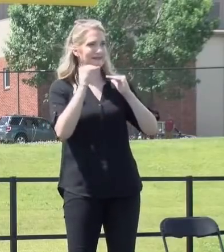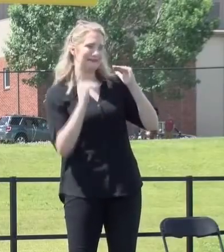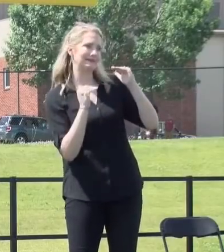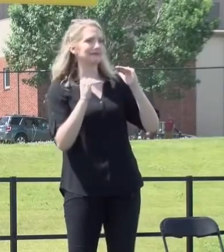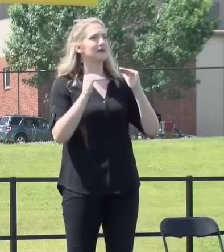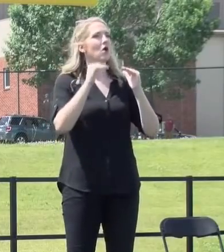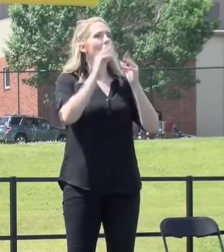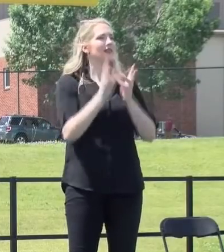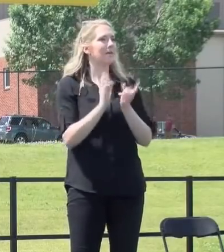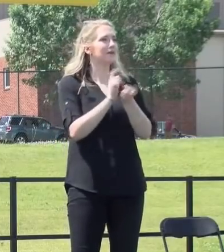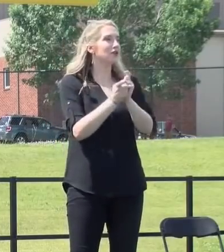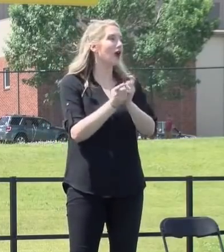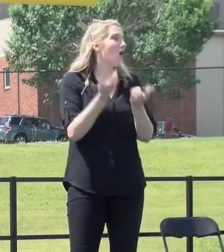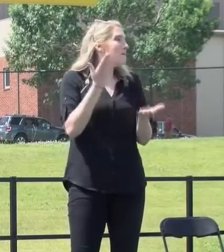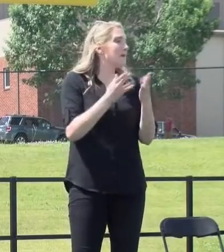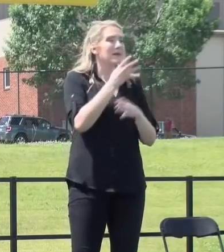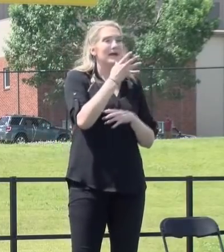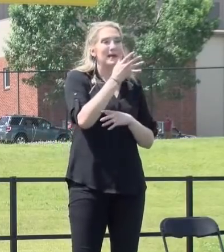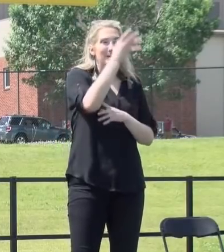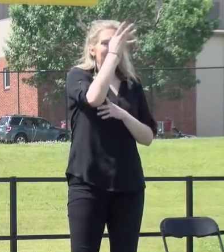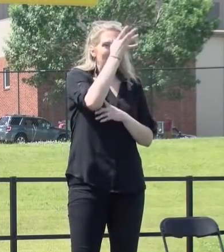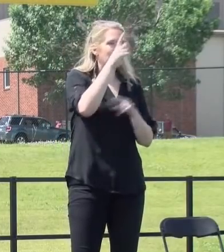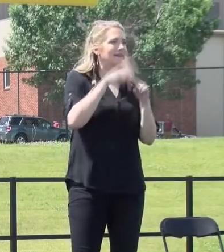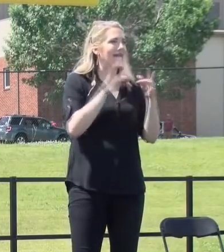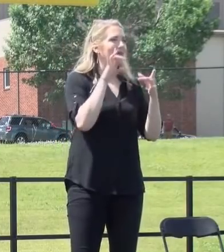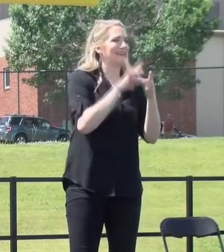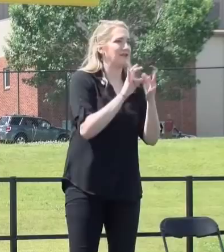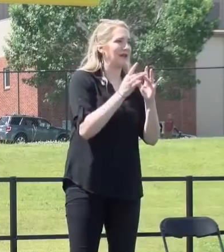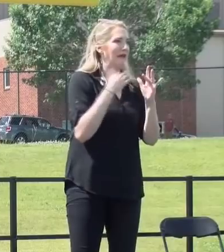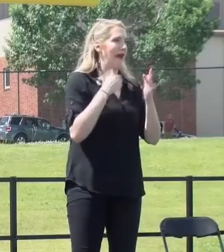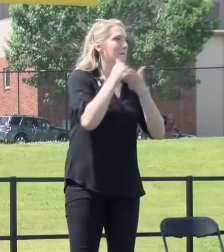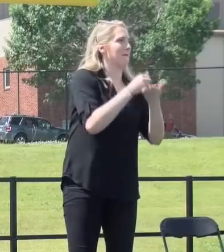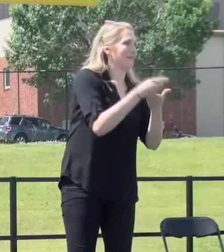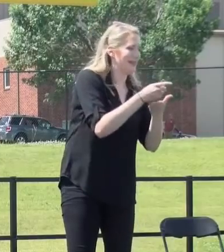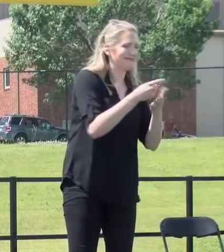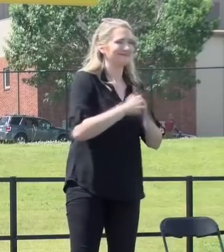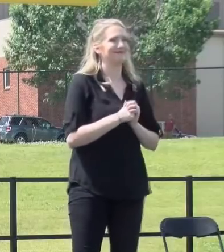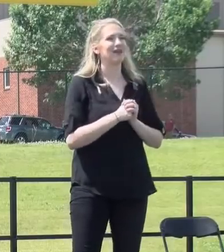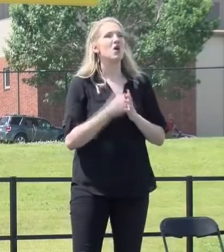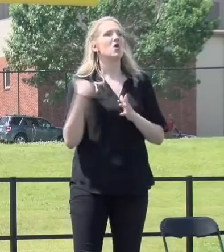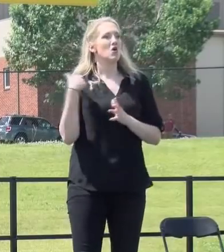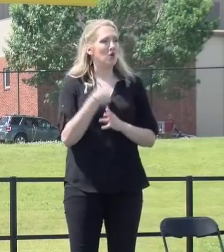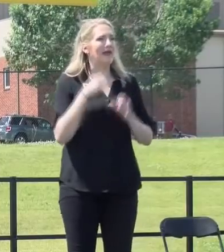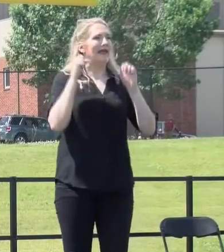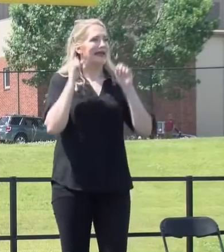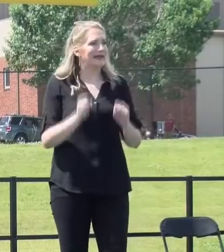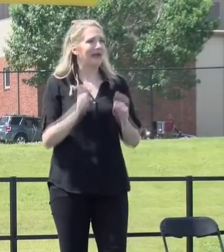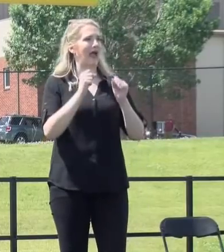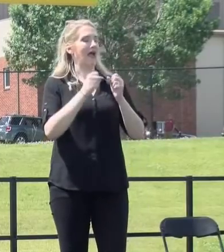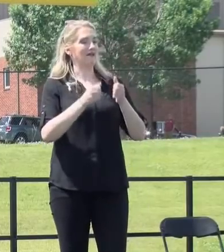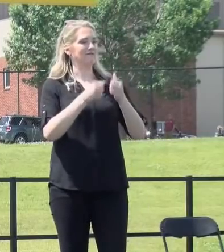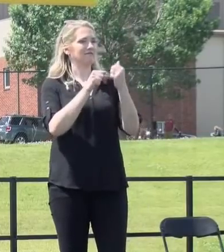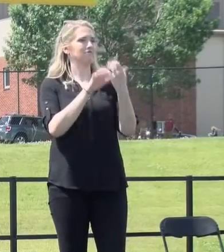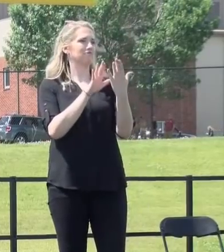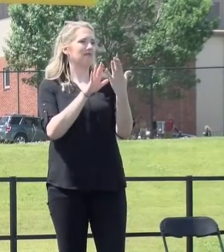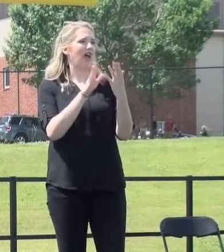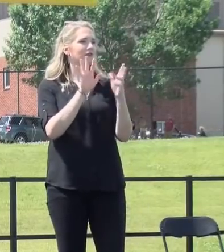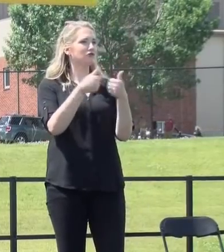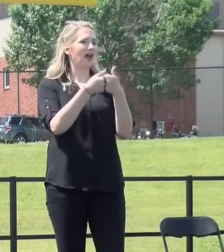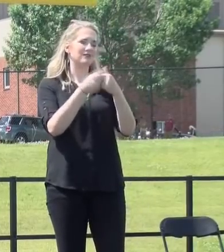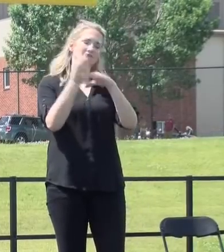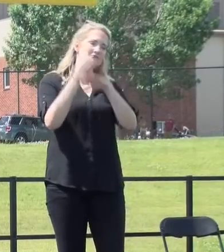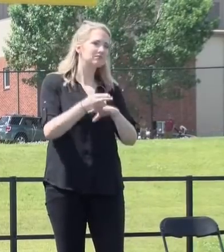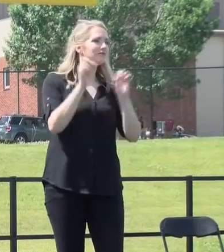change, or your parents not being able to connect to the internet. We can overcome these challenges. I know that because